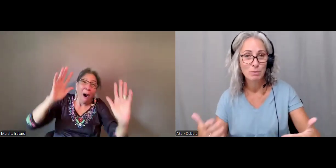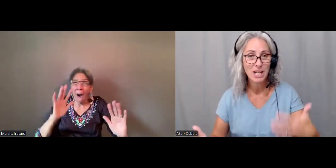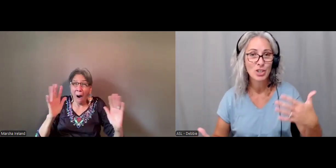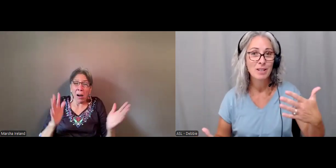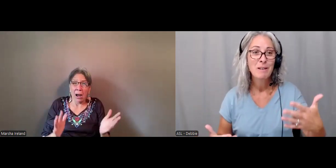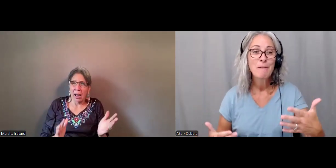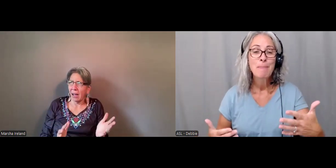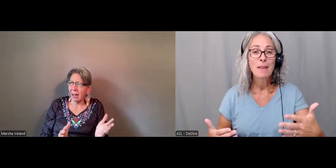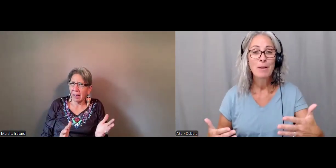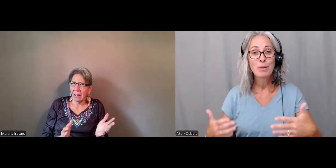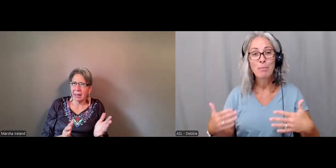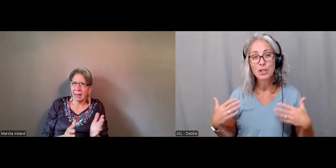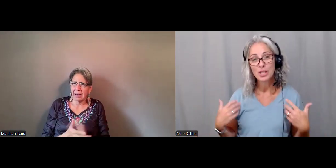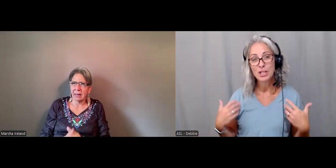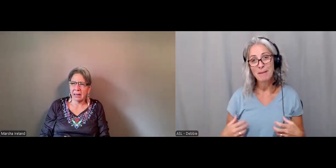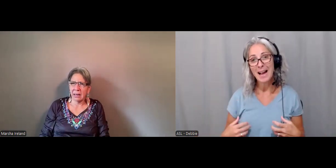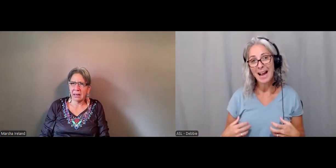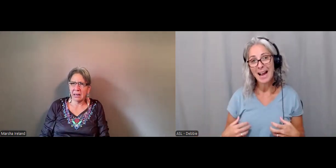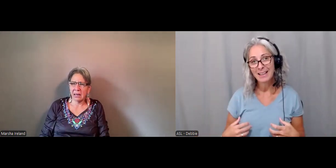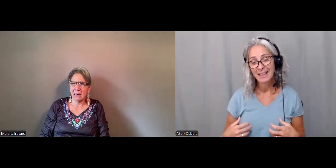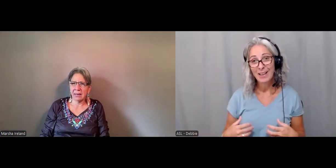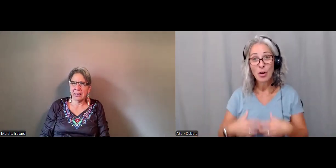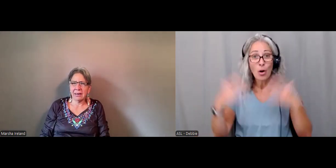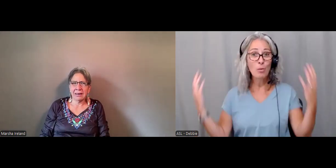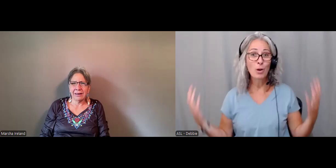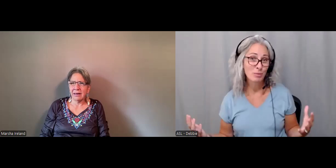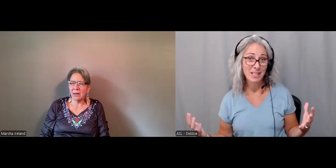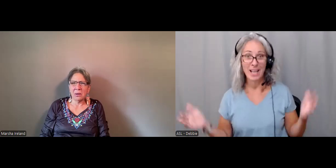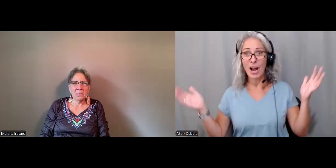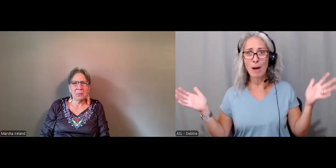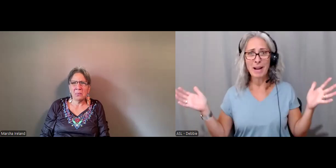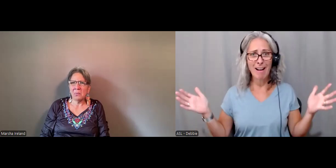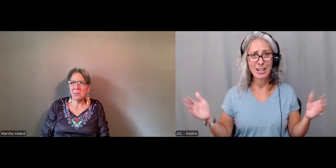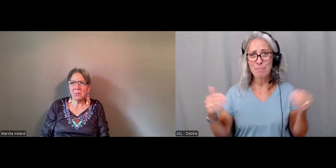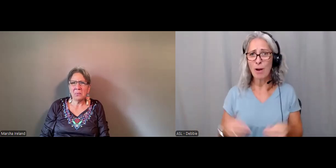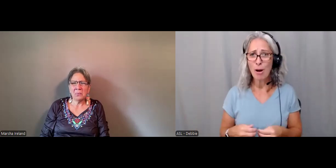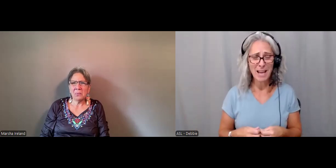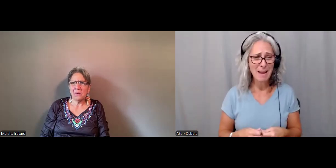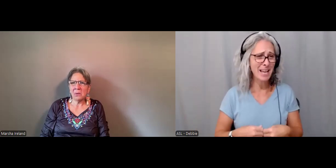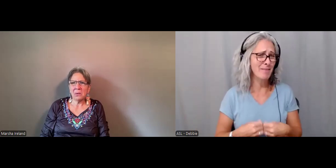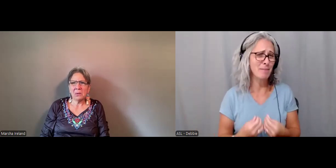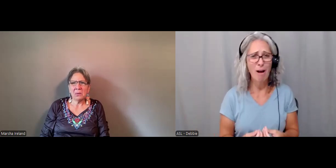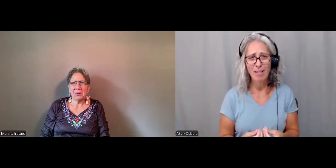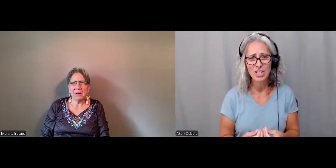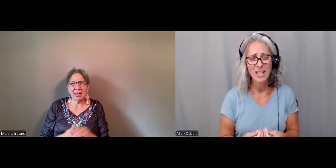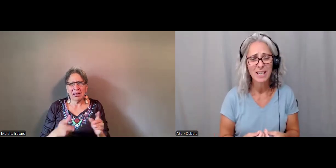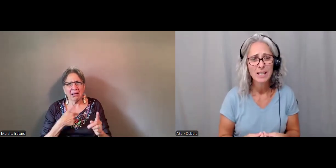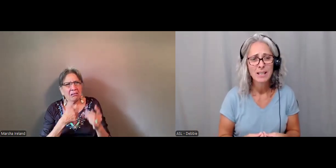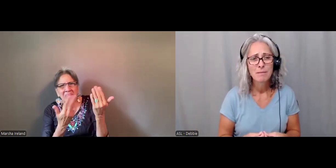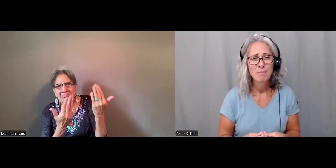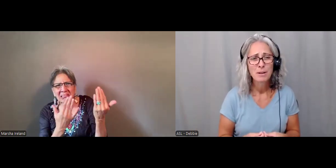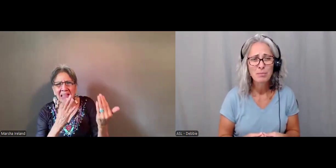the interpretation, we were pushed to the back. And the whole world was like, oh my gosh, the Pope came and gave an